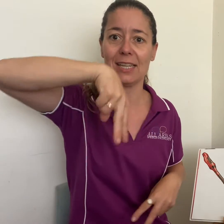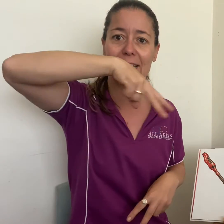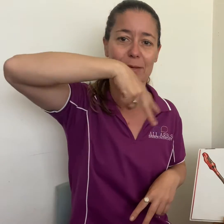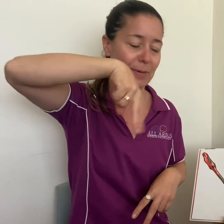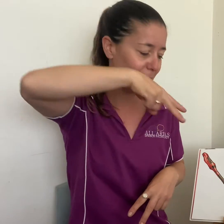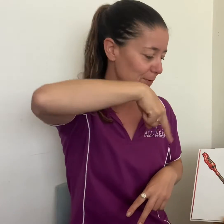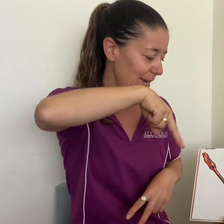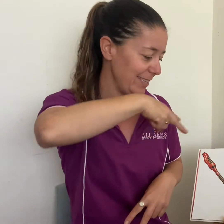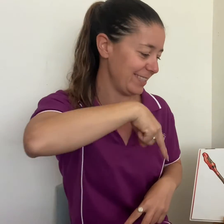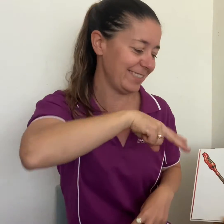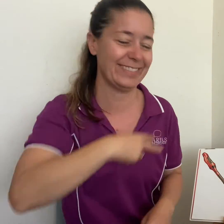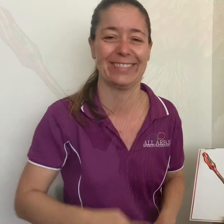a pirouette.